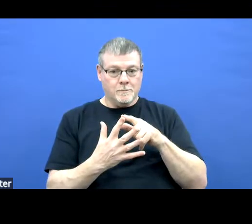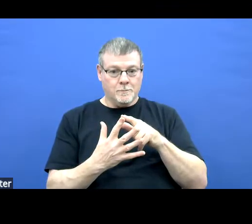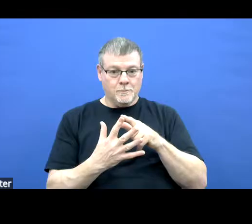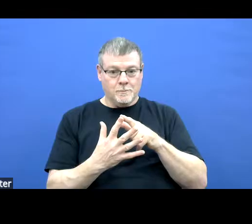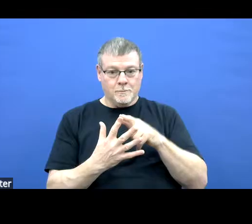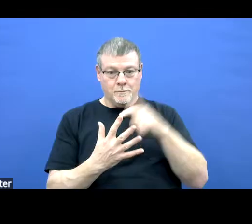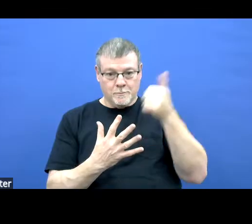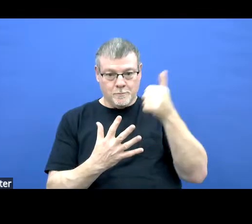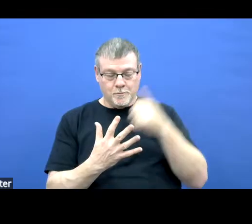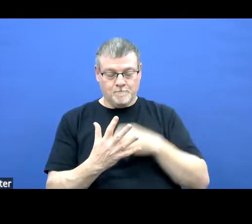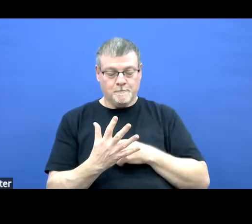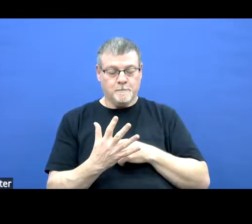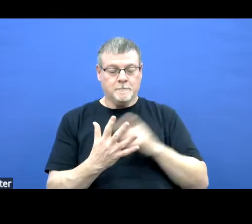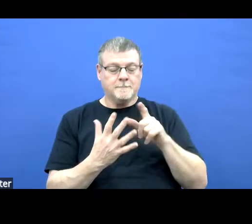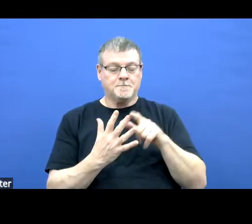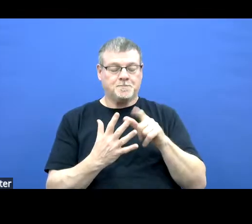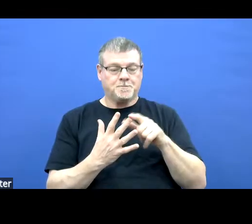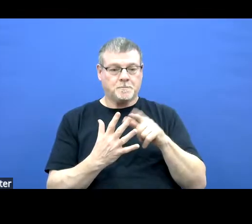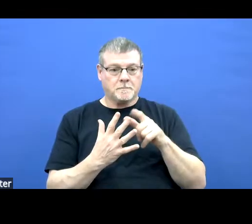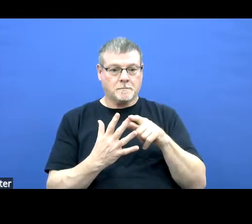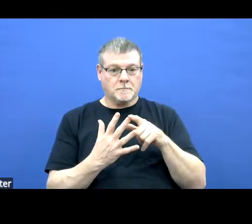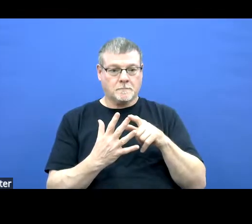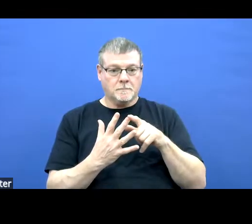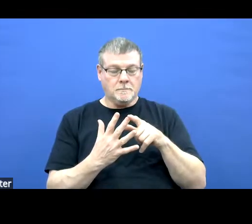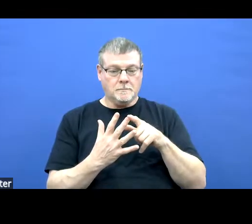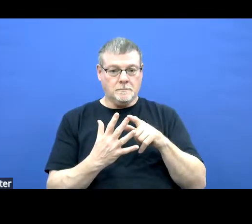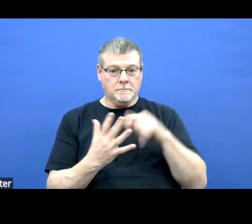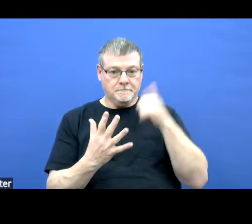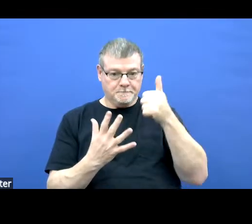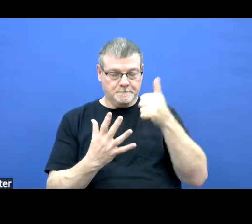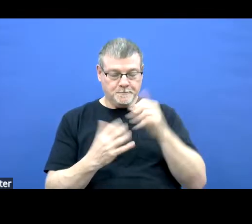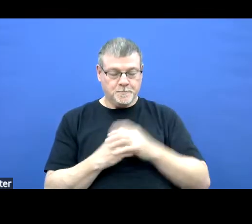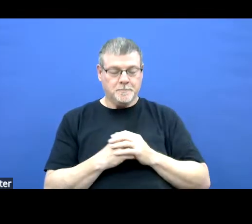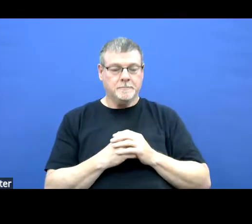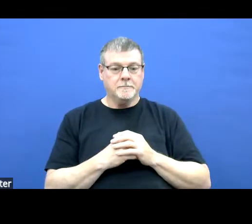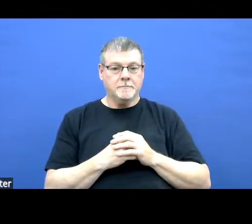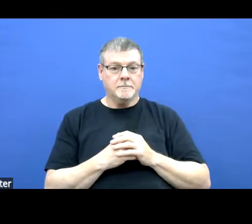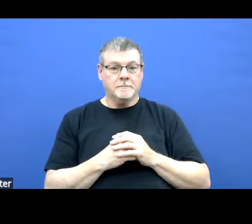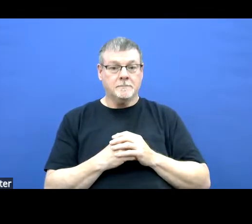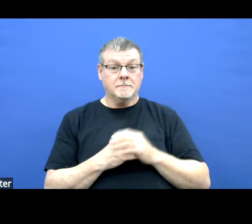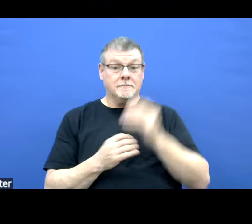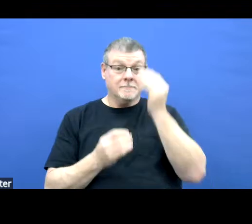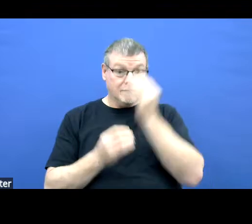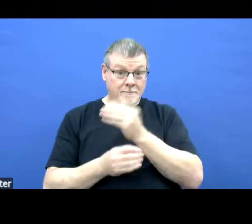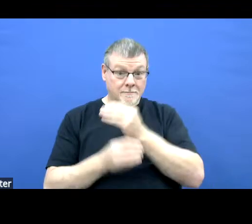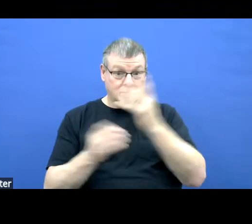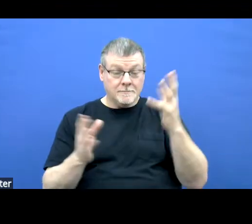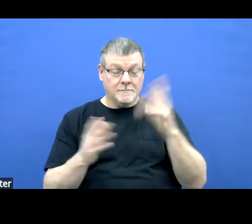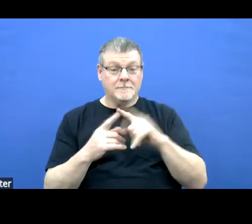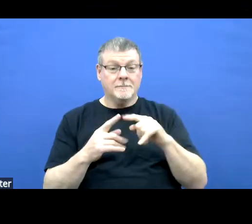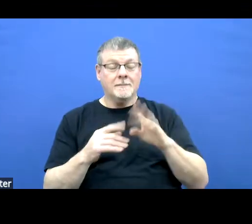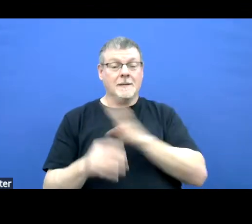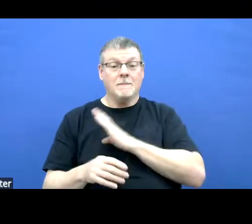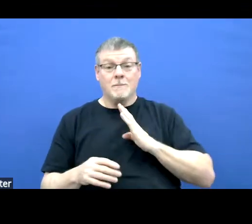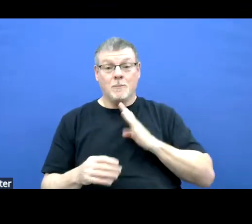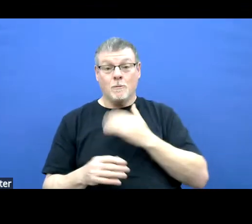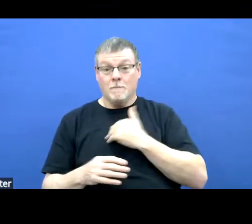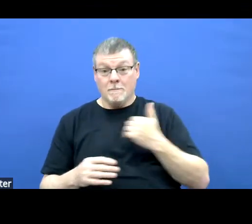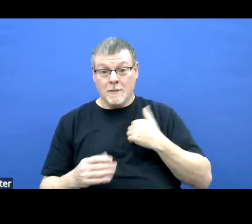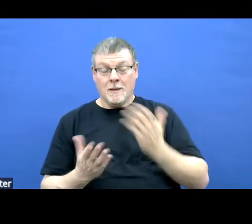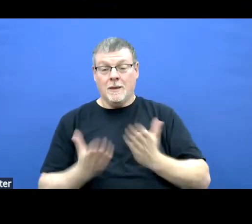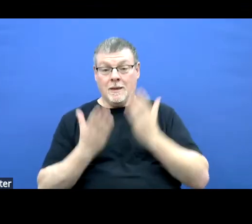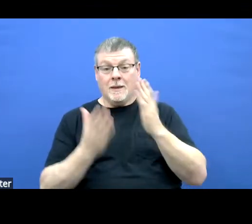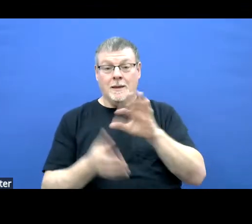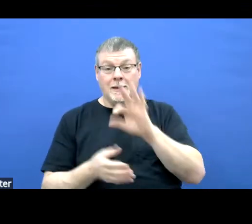Councilmember Owens. Aye. Supervisor Schultz. Aye. Mr. Supervisor, fellow town board members, I have